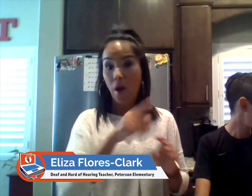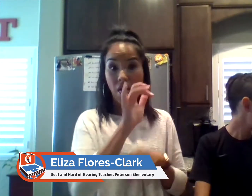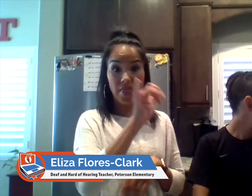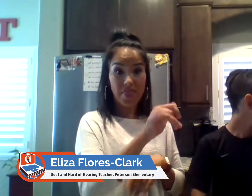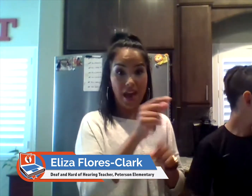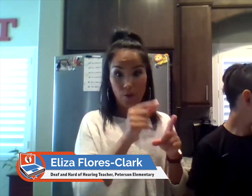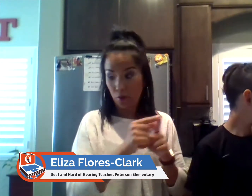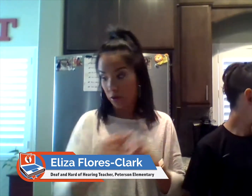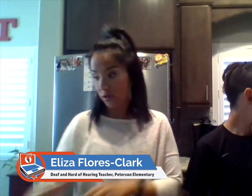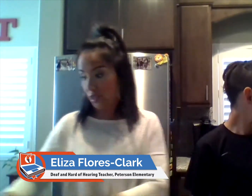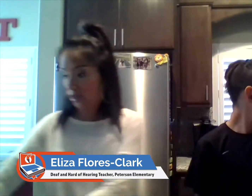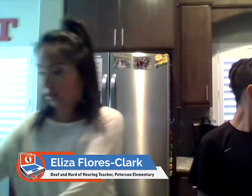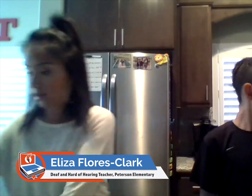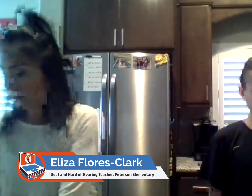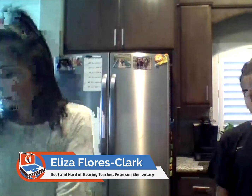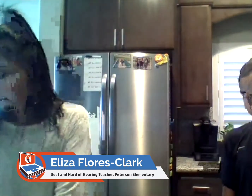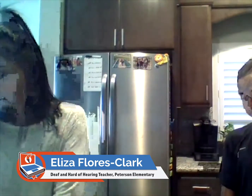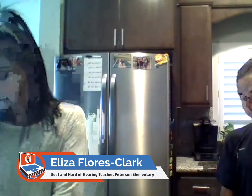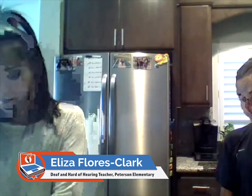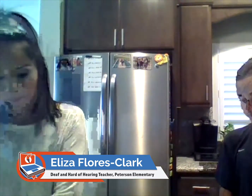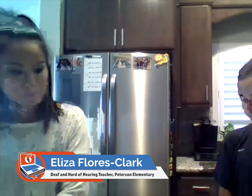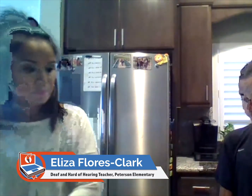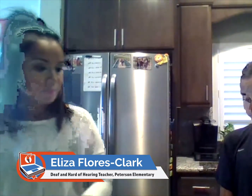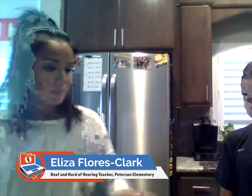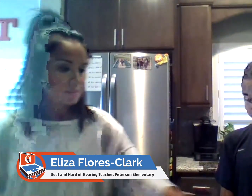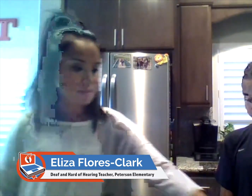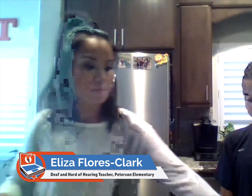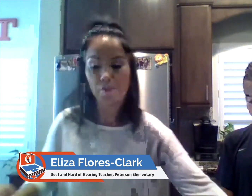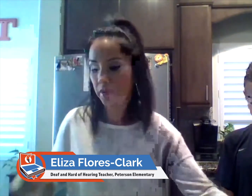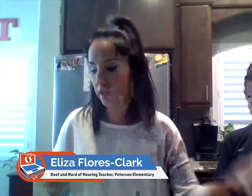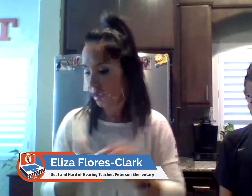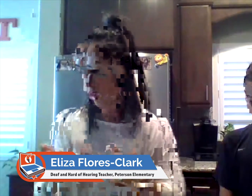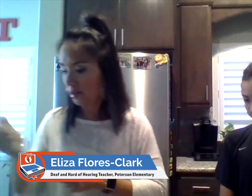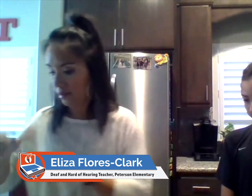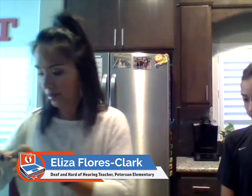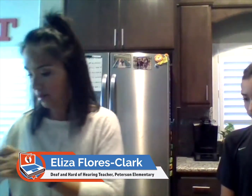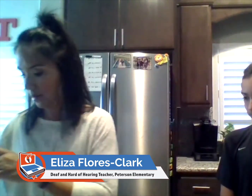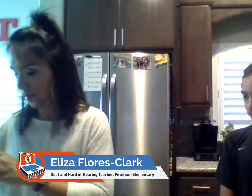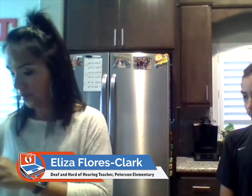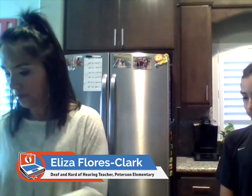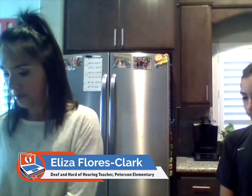about that word, Jaden. Let's get my pen again.